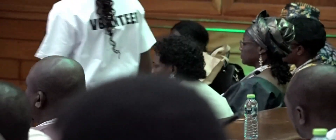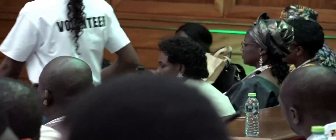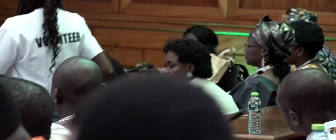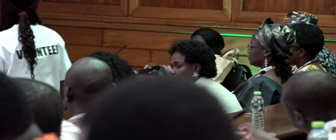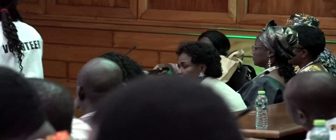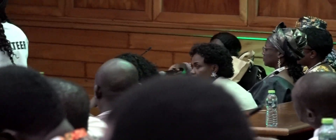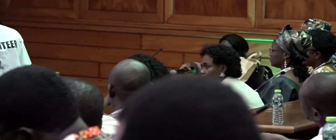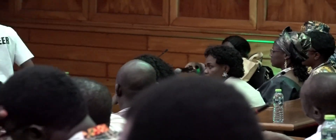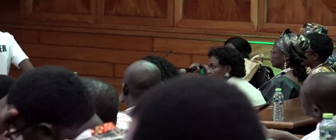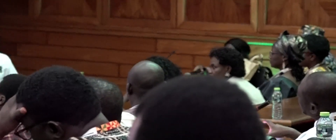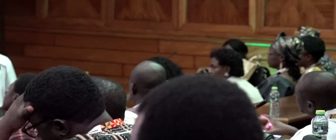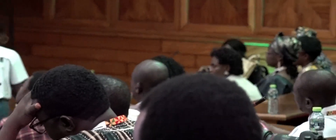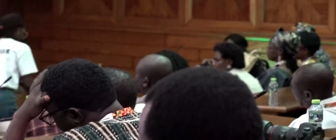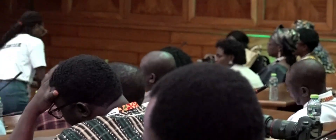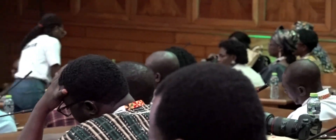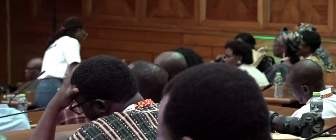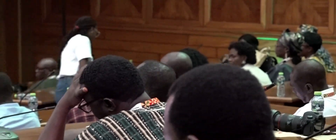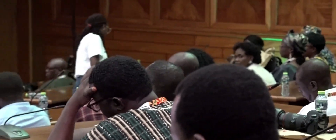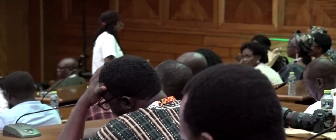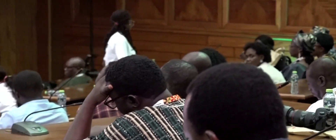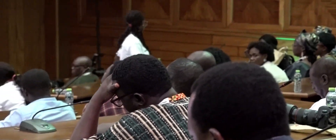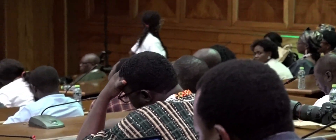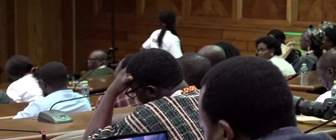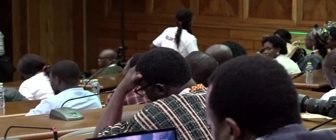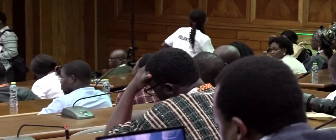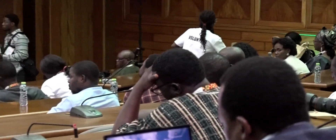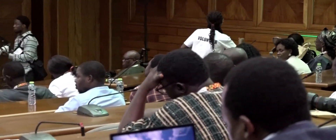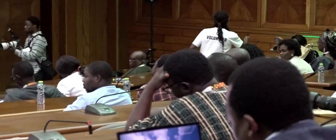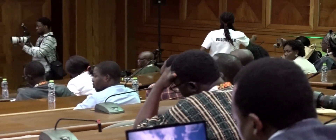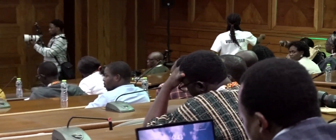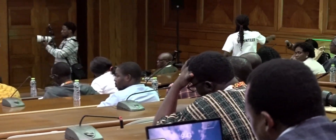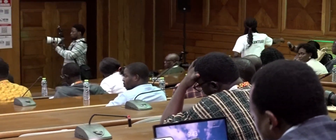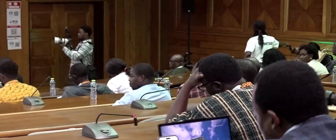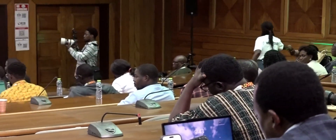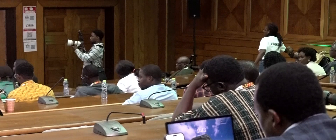you. Any other question?